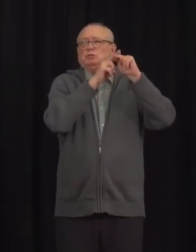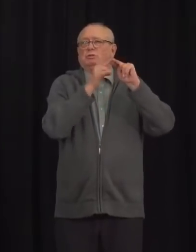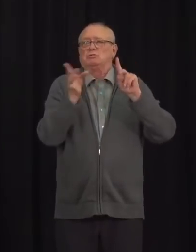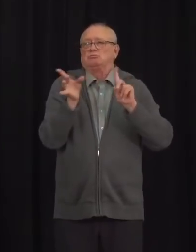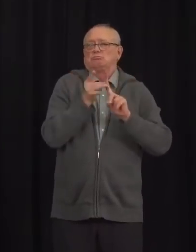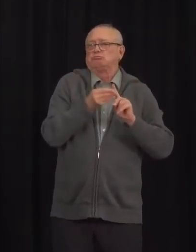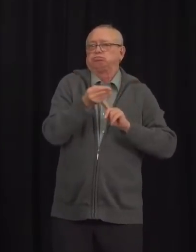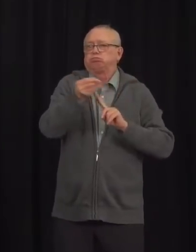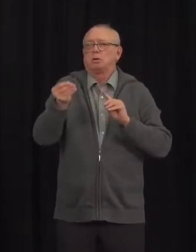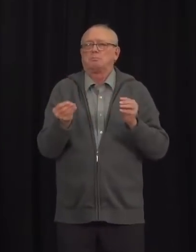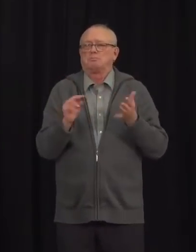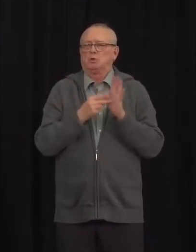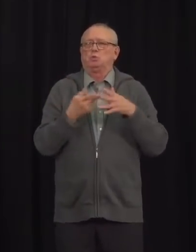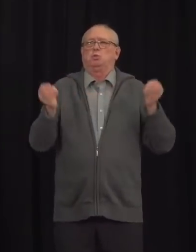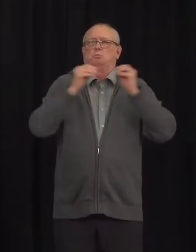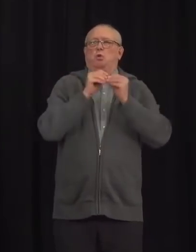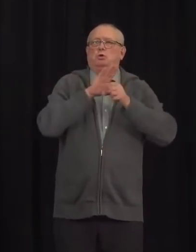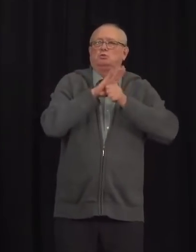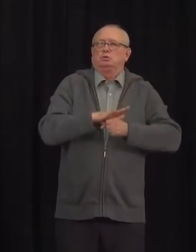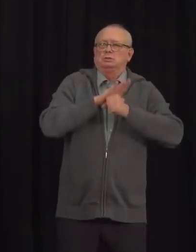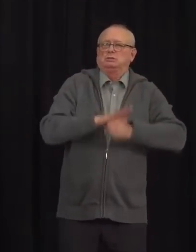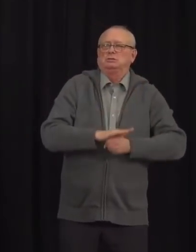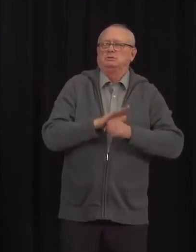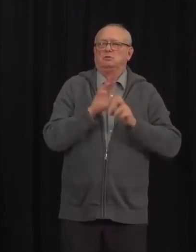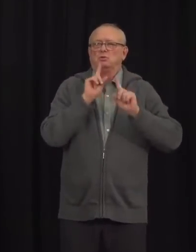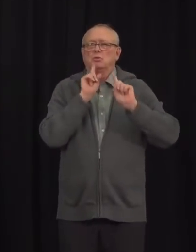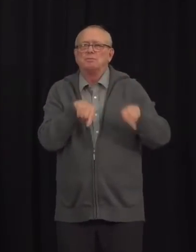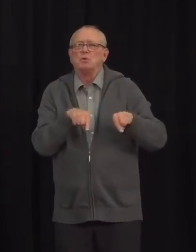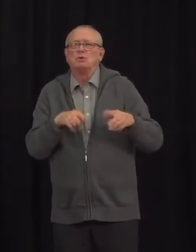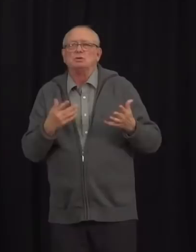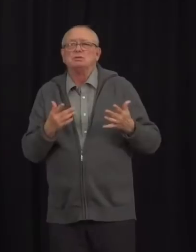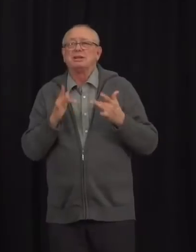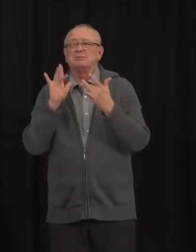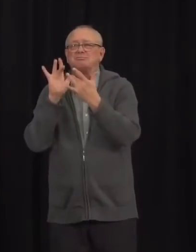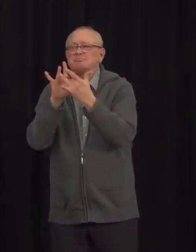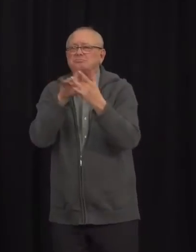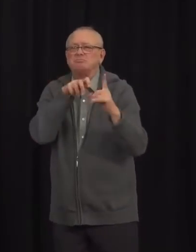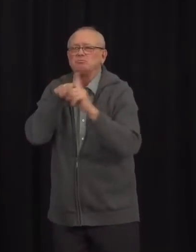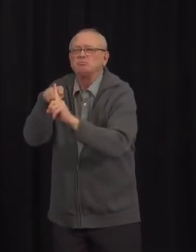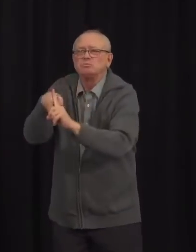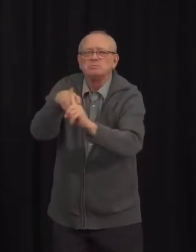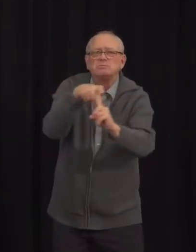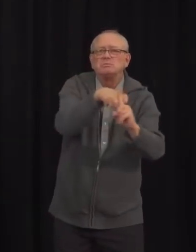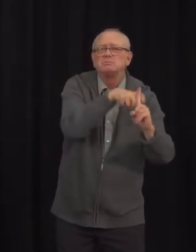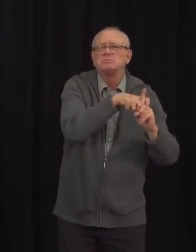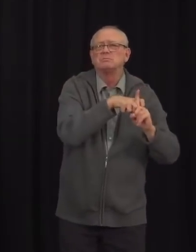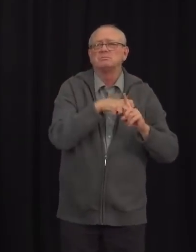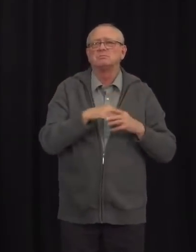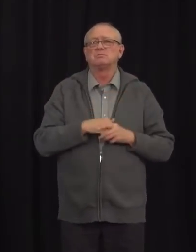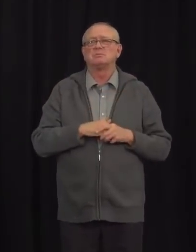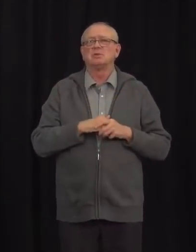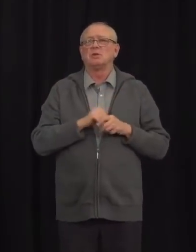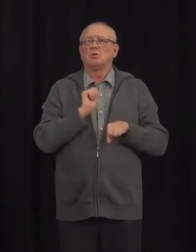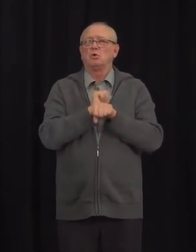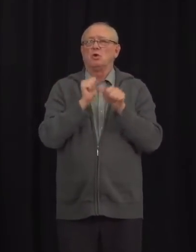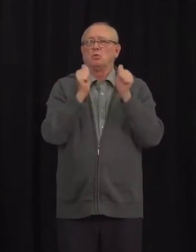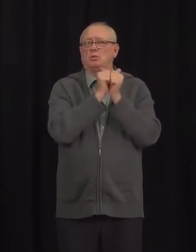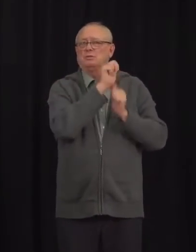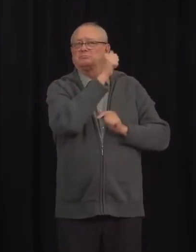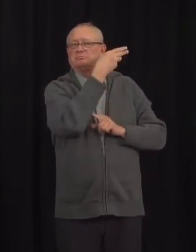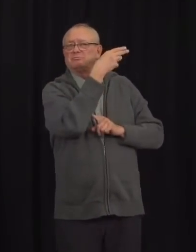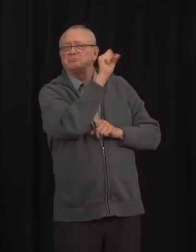of our COVID-19 response, including contact tracing. We have been working with AHS on new strategies to